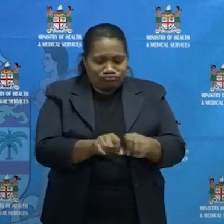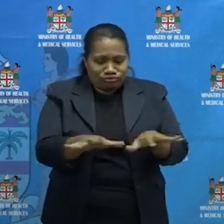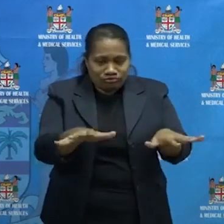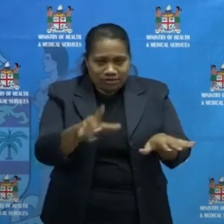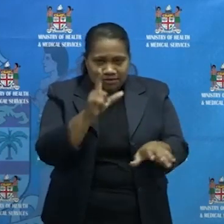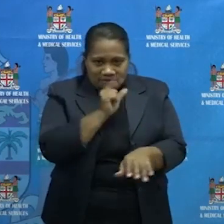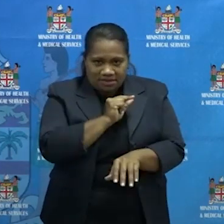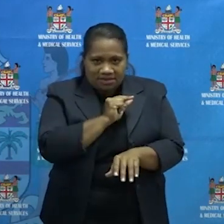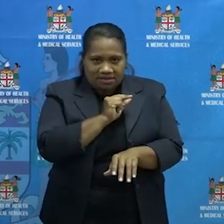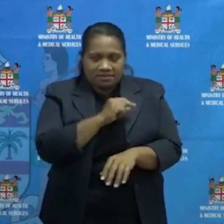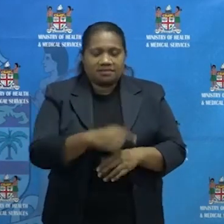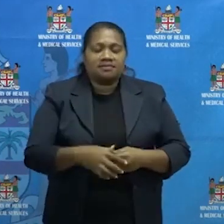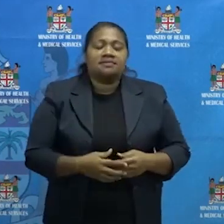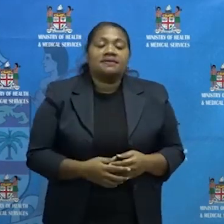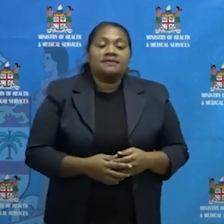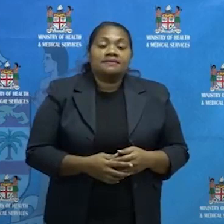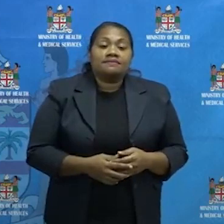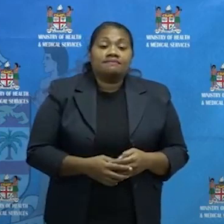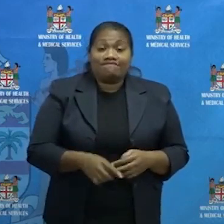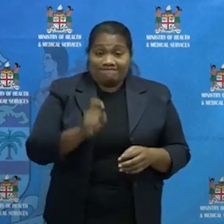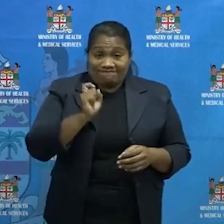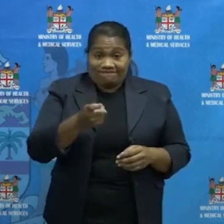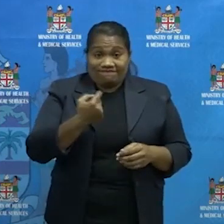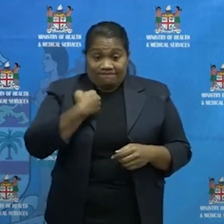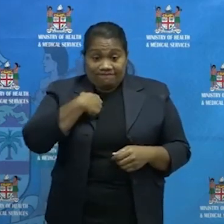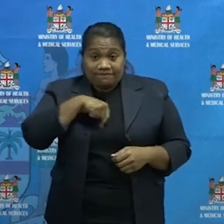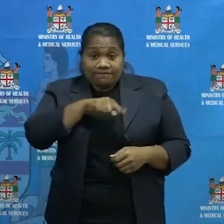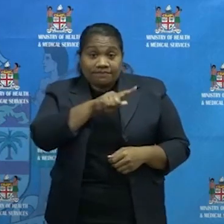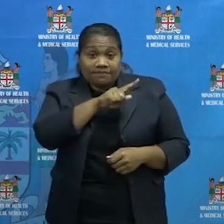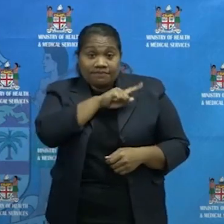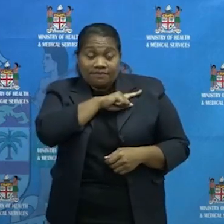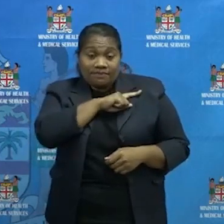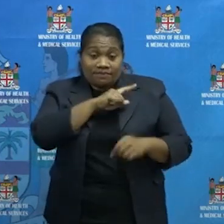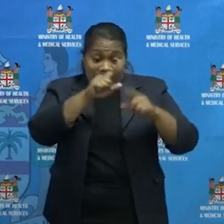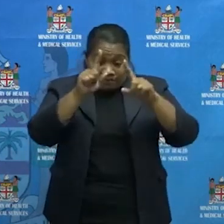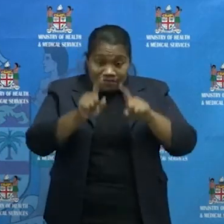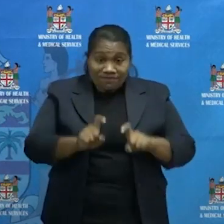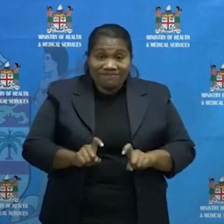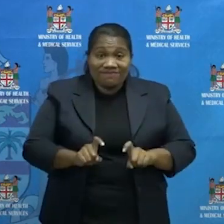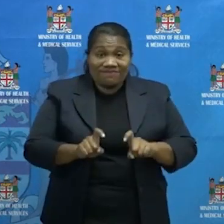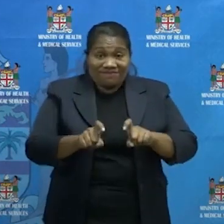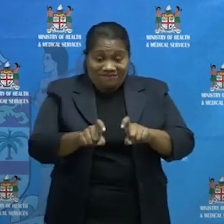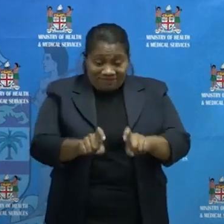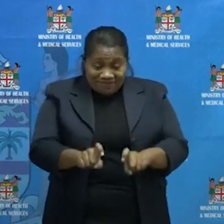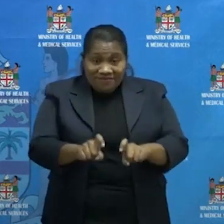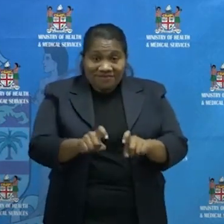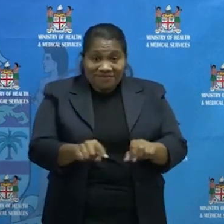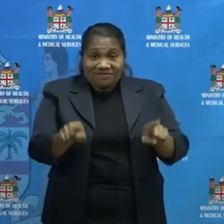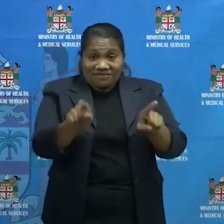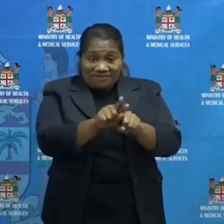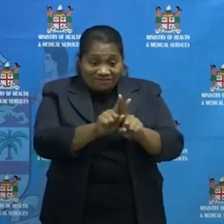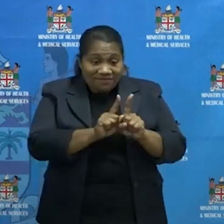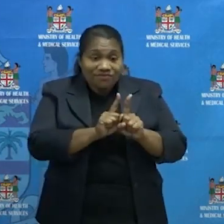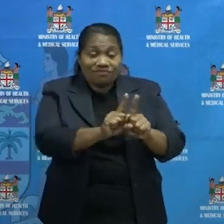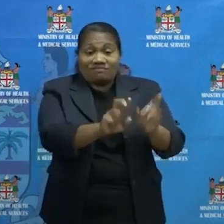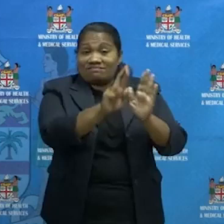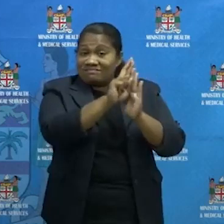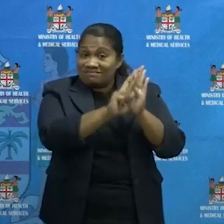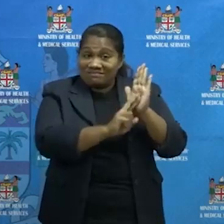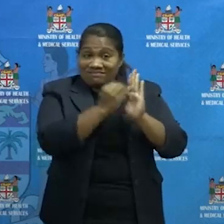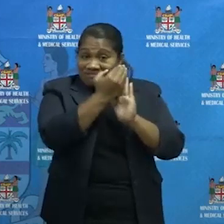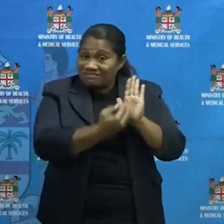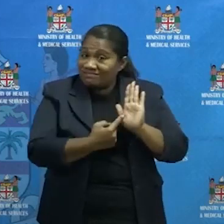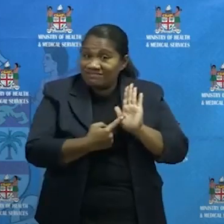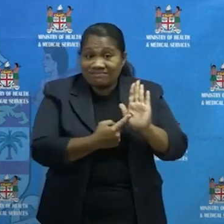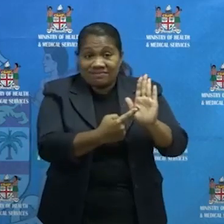If we stay complacent, we will stay behind the spread. So please, wear your masks,